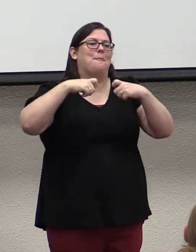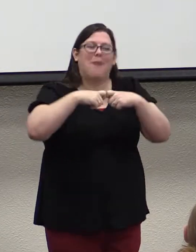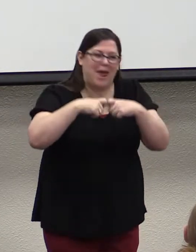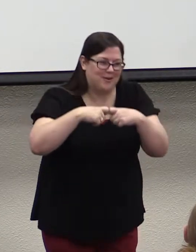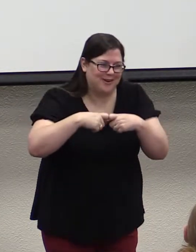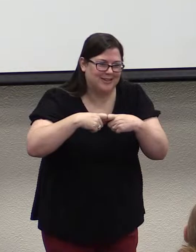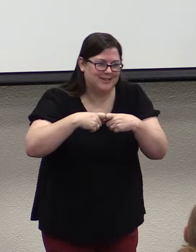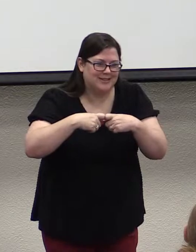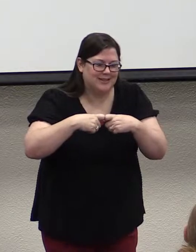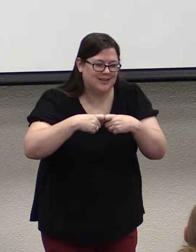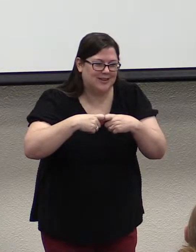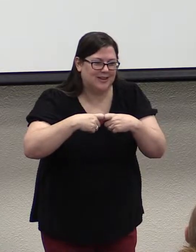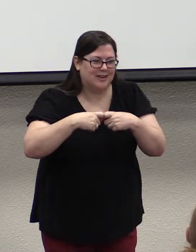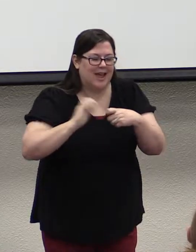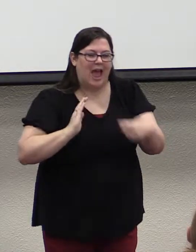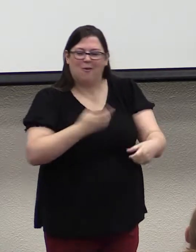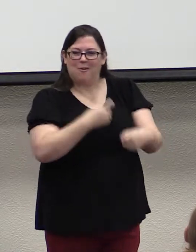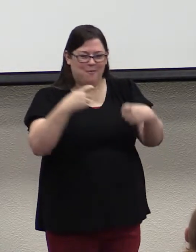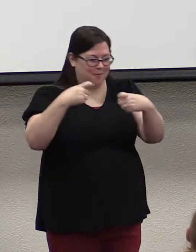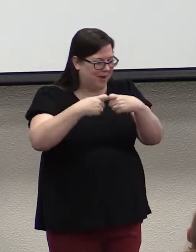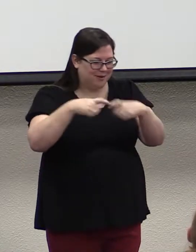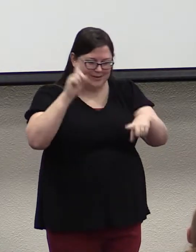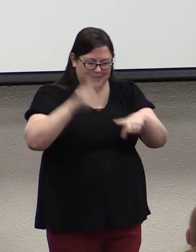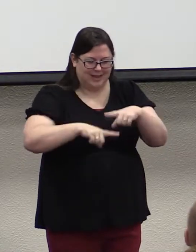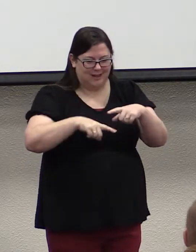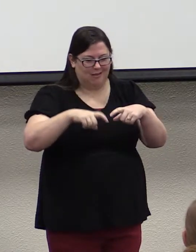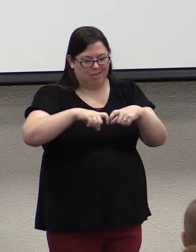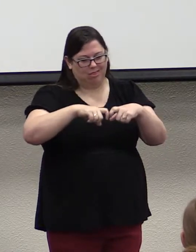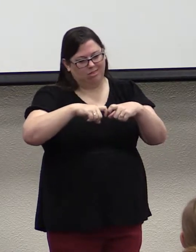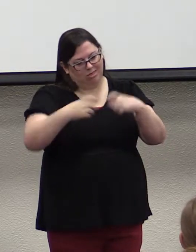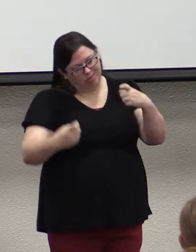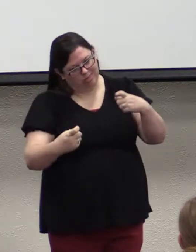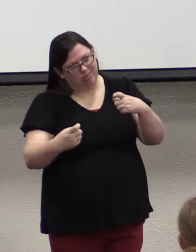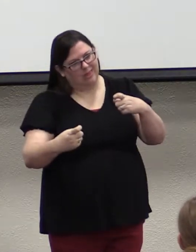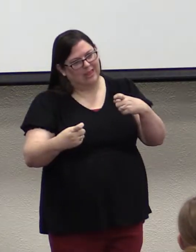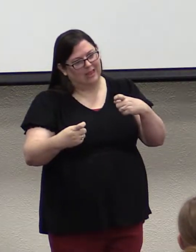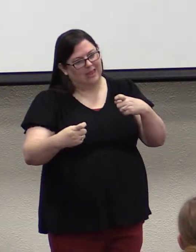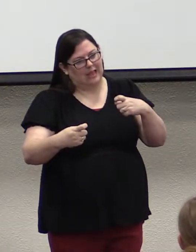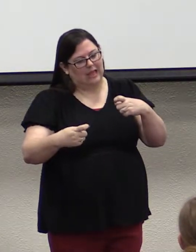and recharged. I think it has to stay connected.